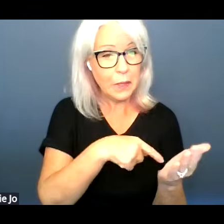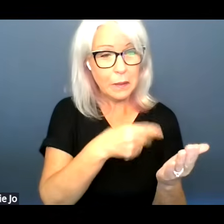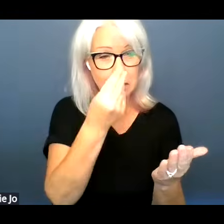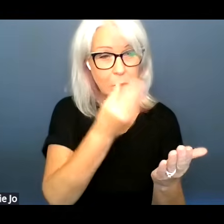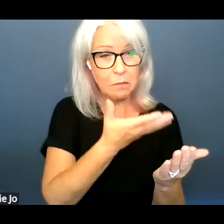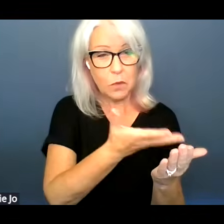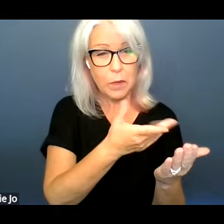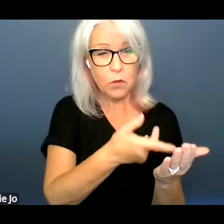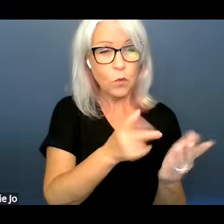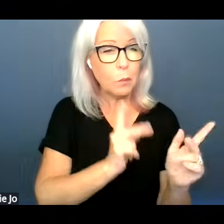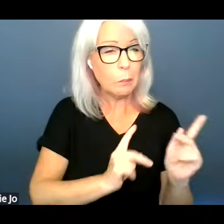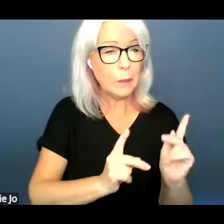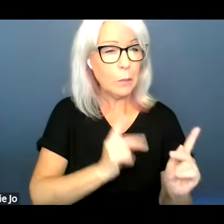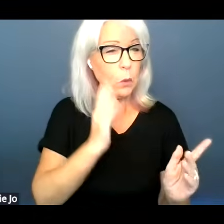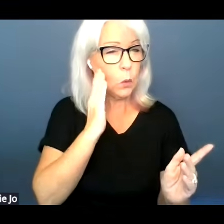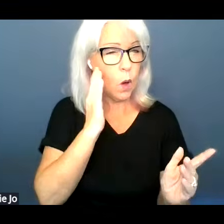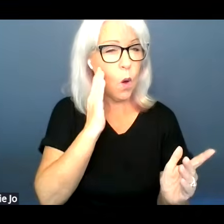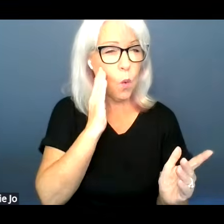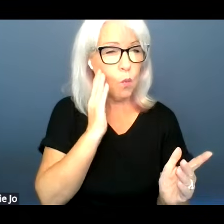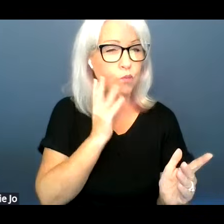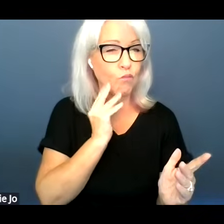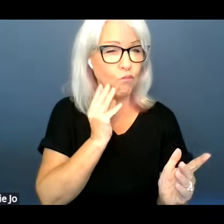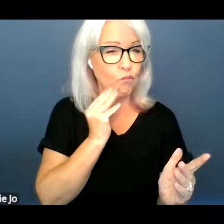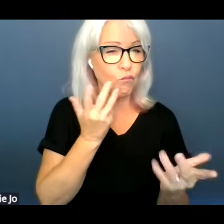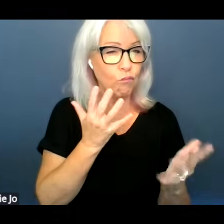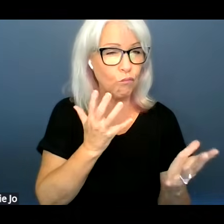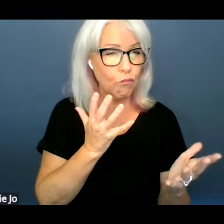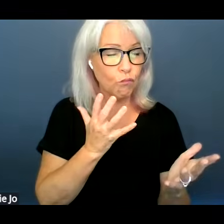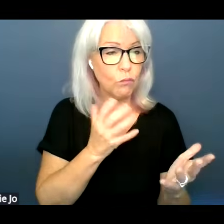that when they're reading the